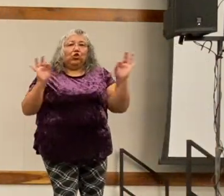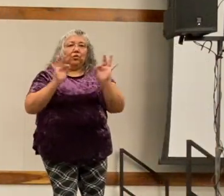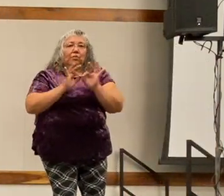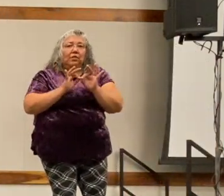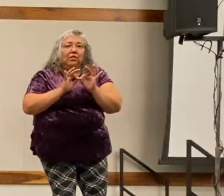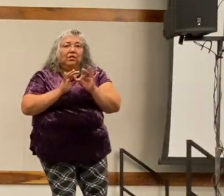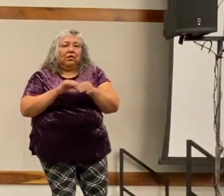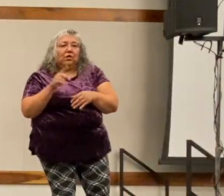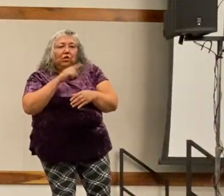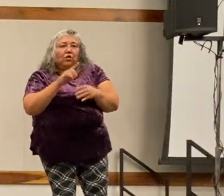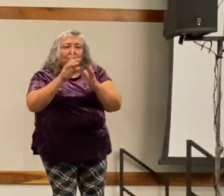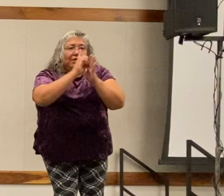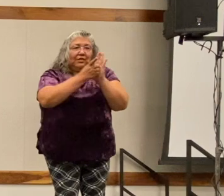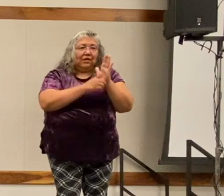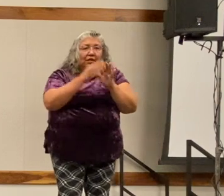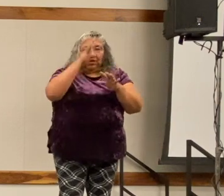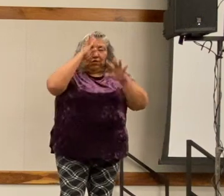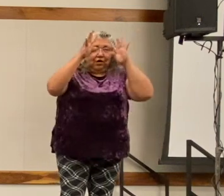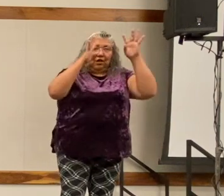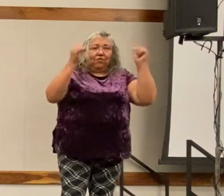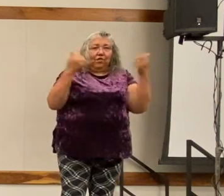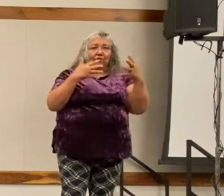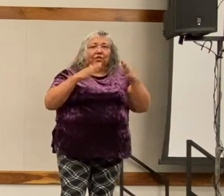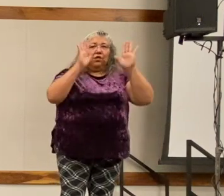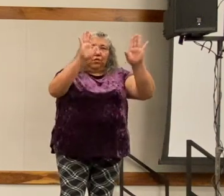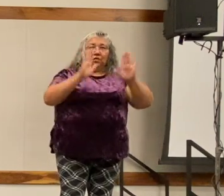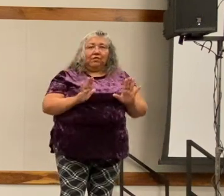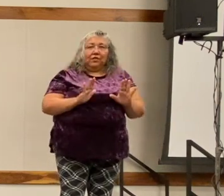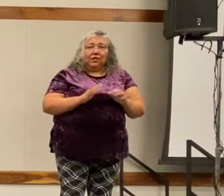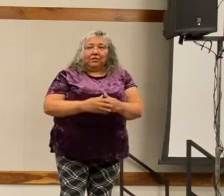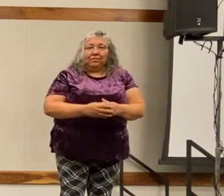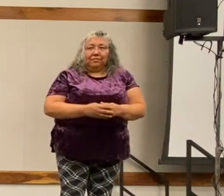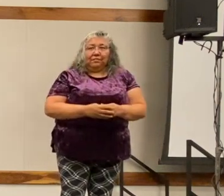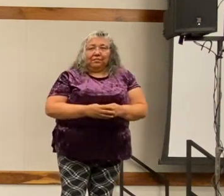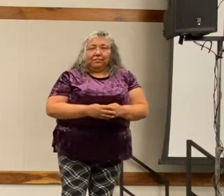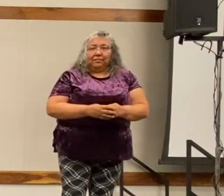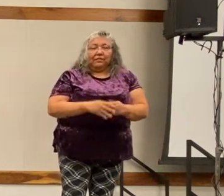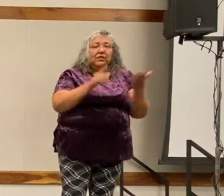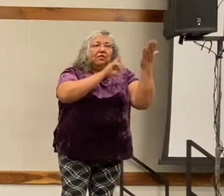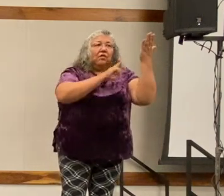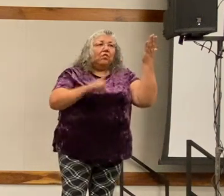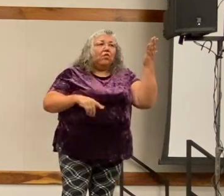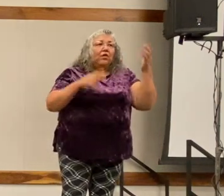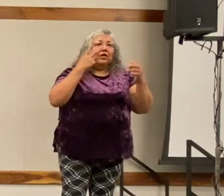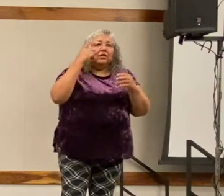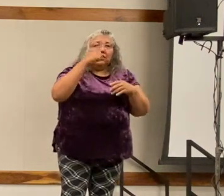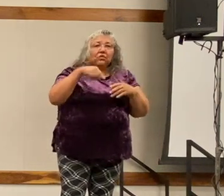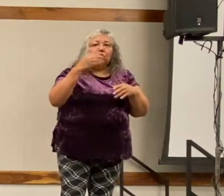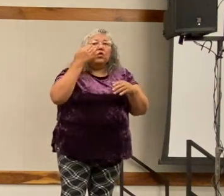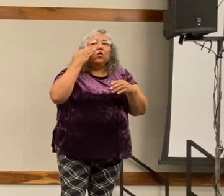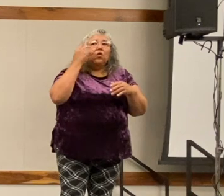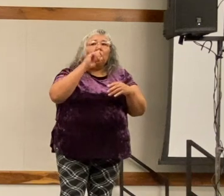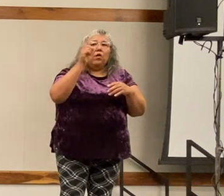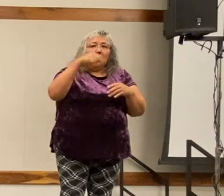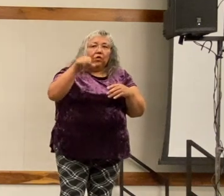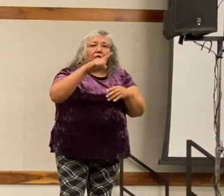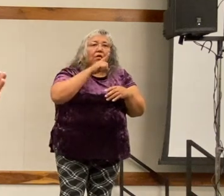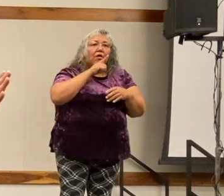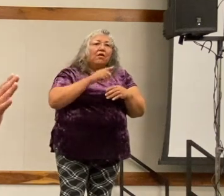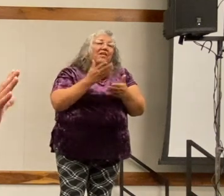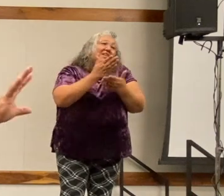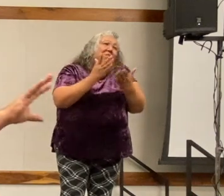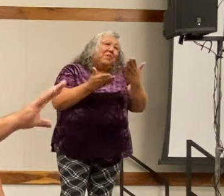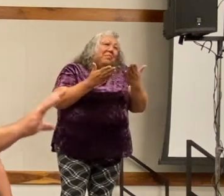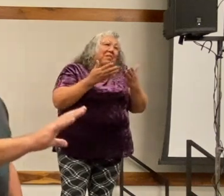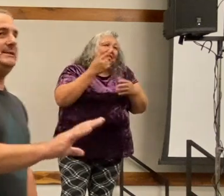You have been designed and created fearfully and wonderfully. The Lord sees you and knows where you are. Some of you may